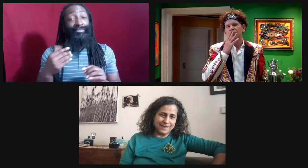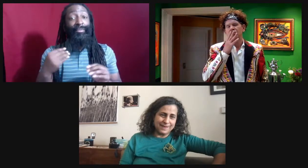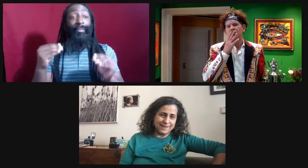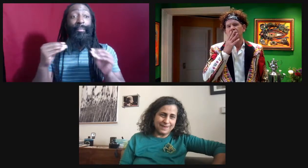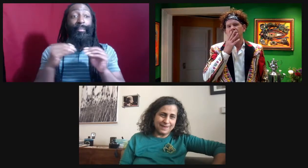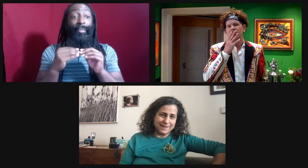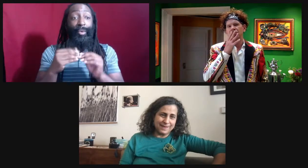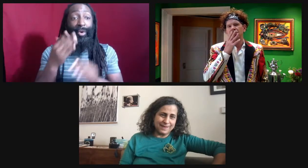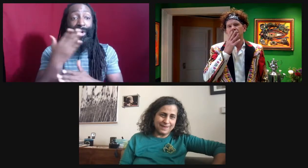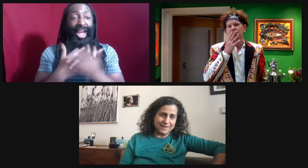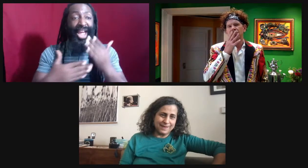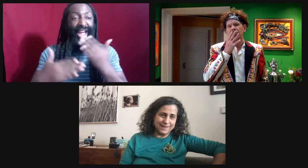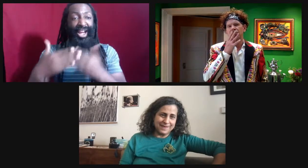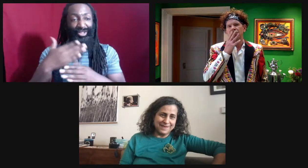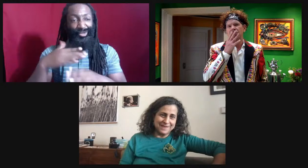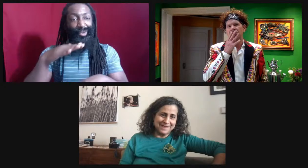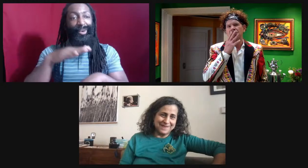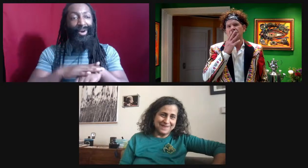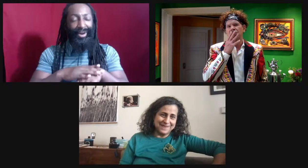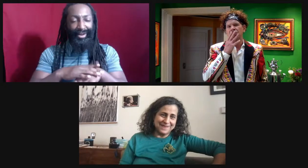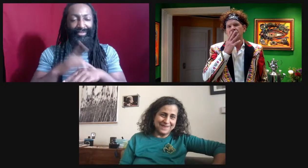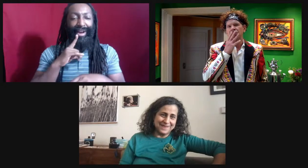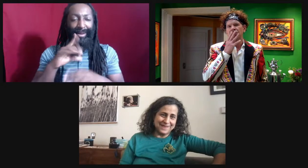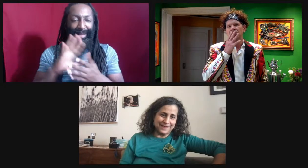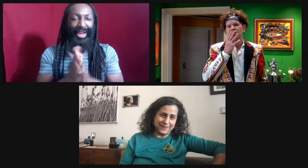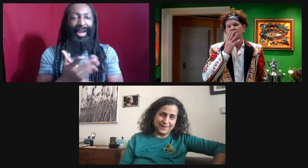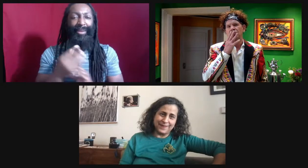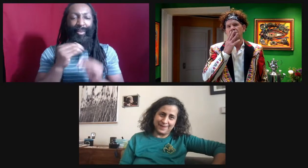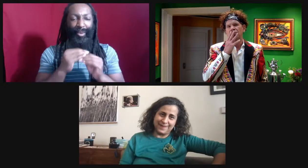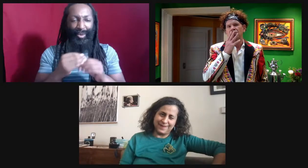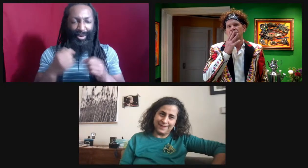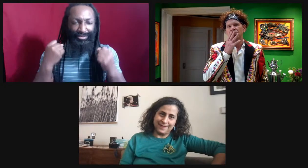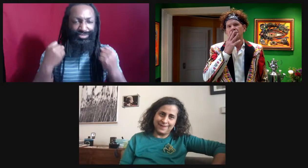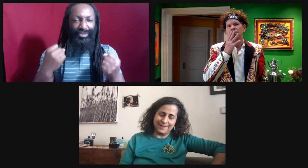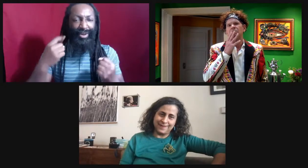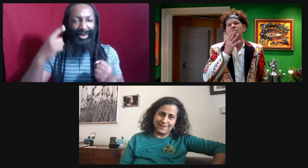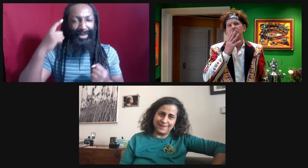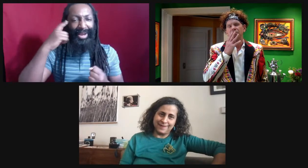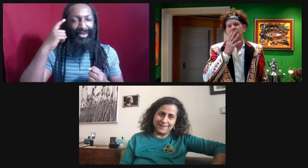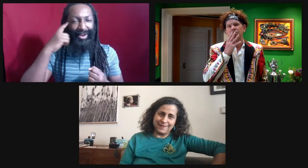And, you know, I had to go seek it. You know, it's something that hands-on.